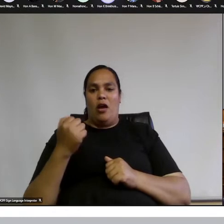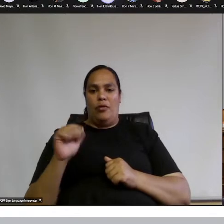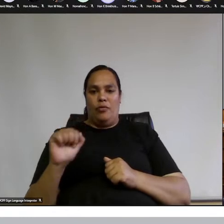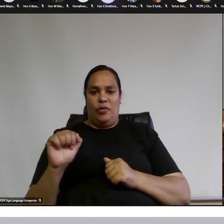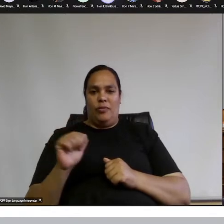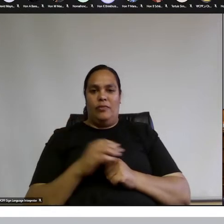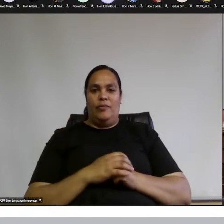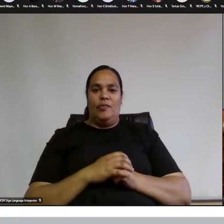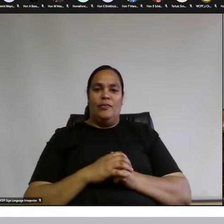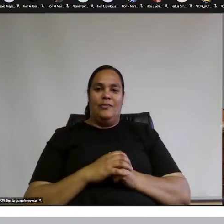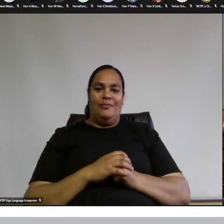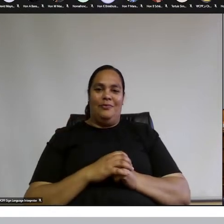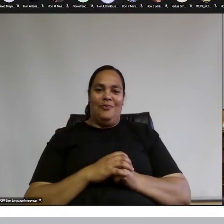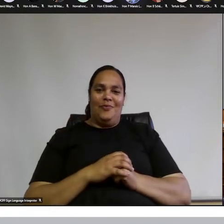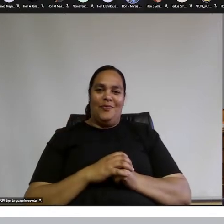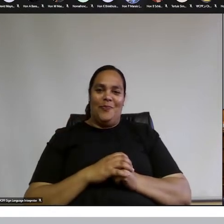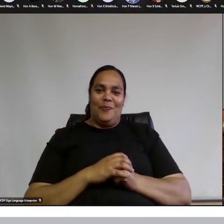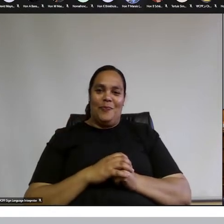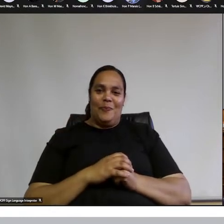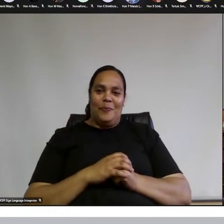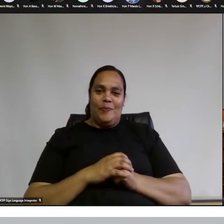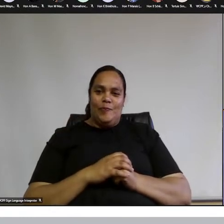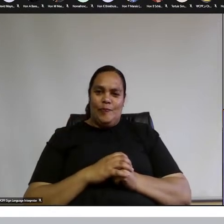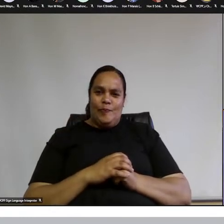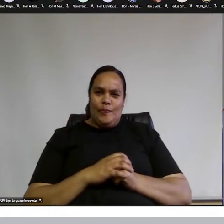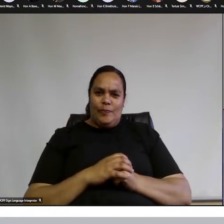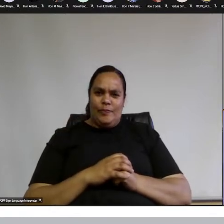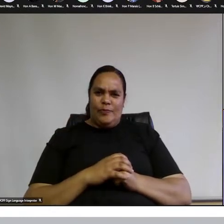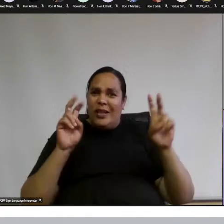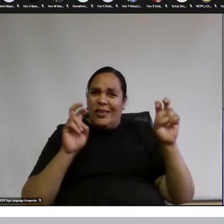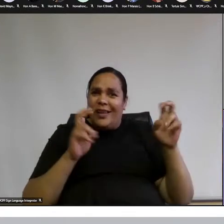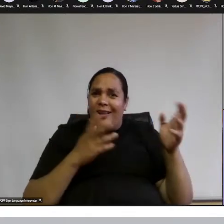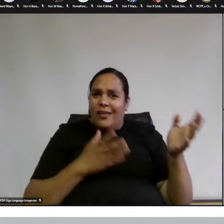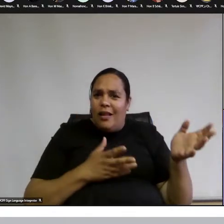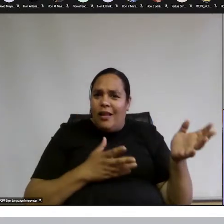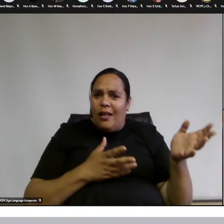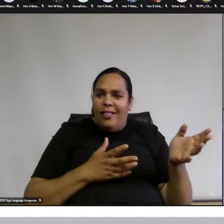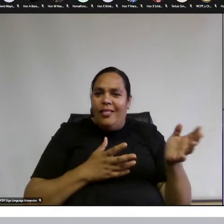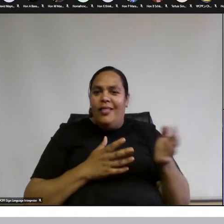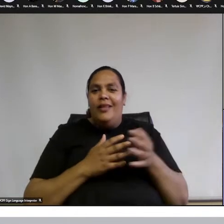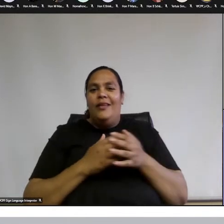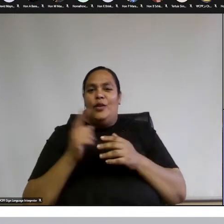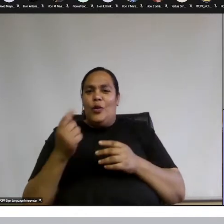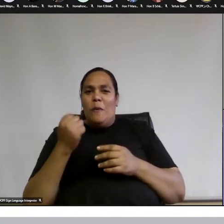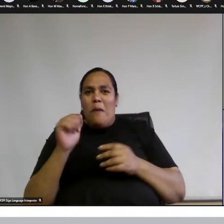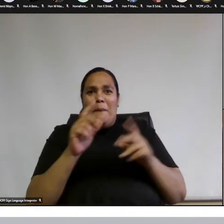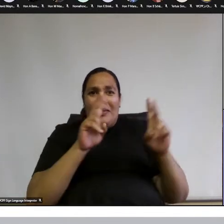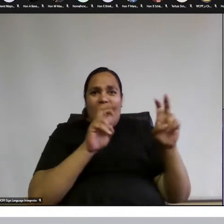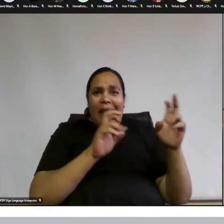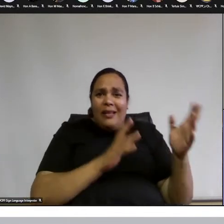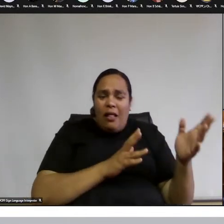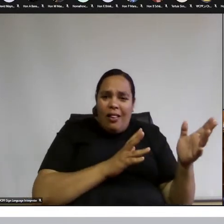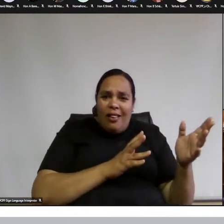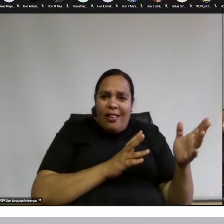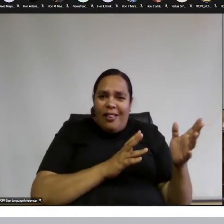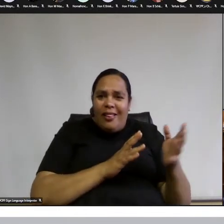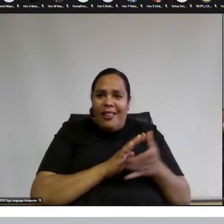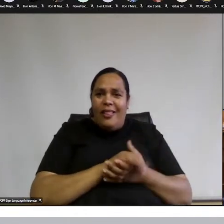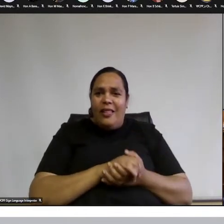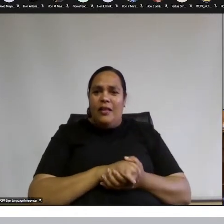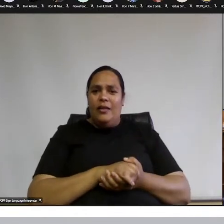Jama object. To the title. Thank you. You're objecting to the title.